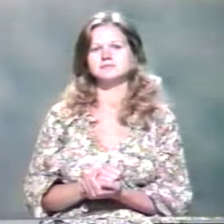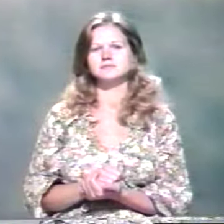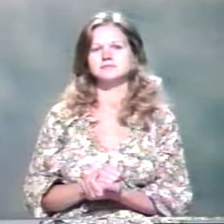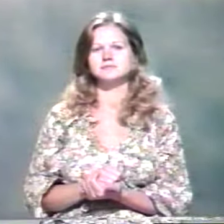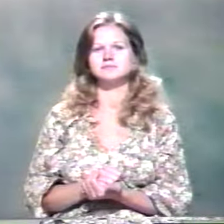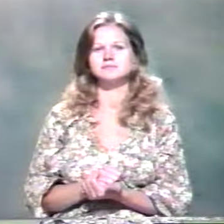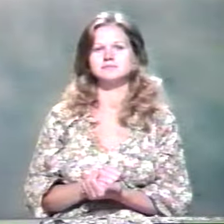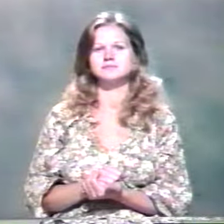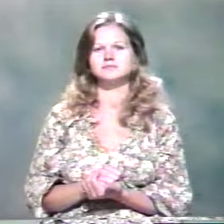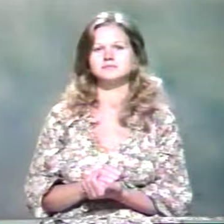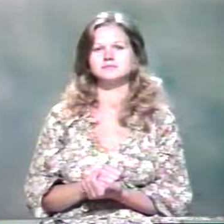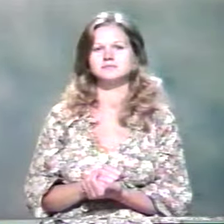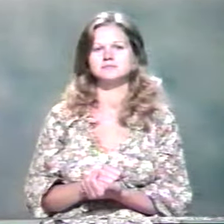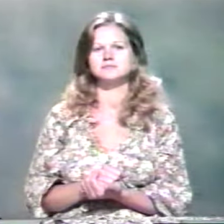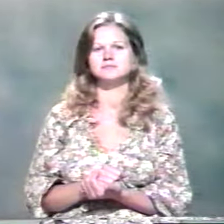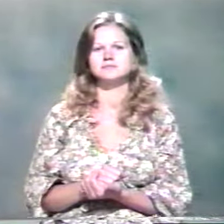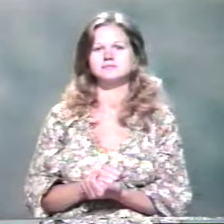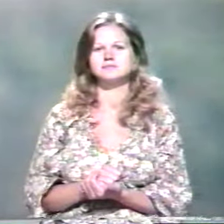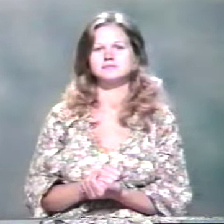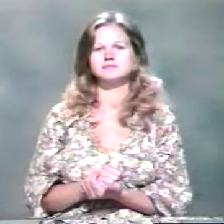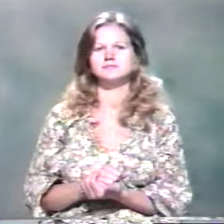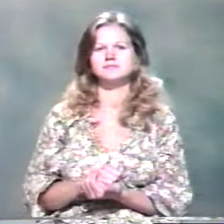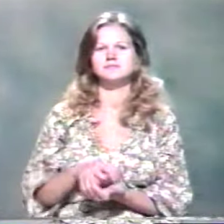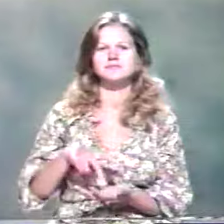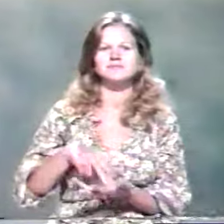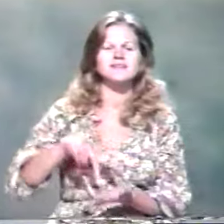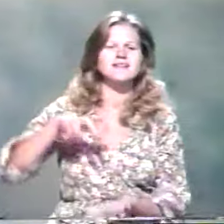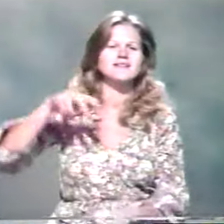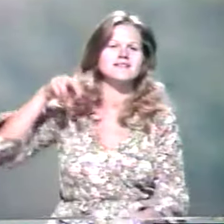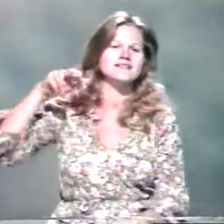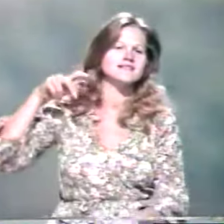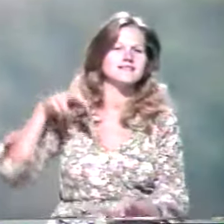There's a form of this sign that means jump for joy.